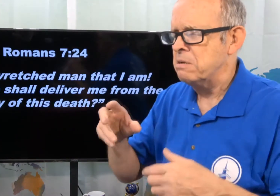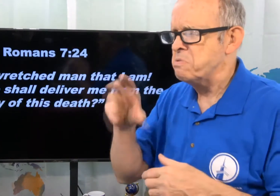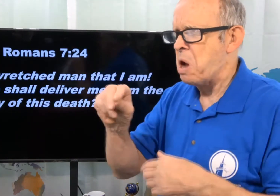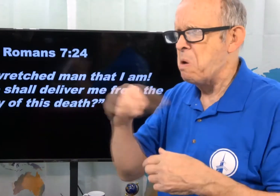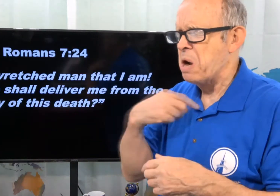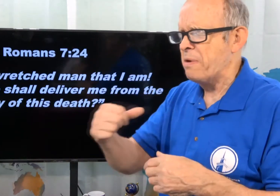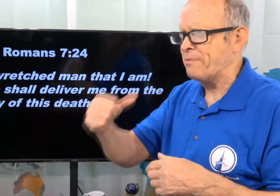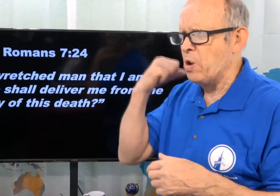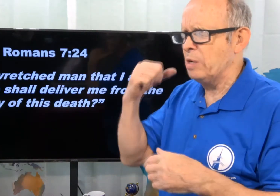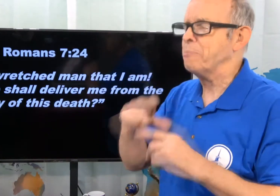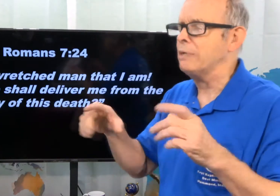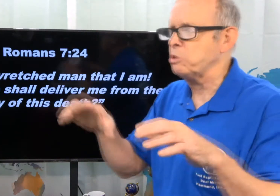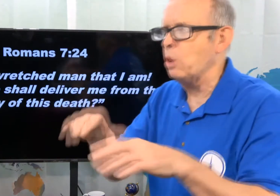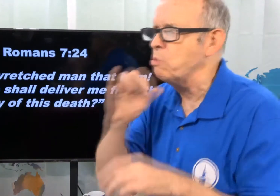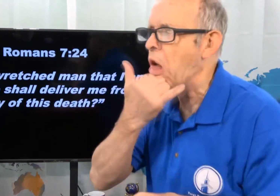No, I refuse to do what I'm.